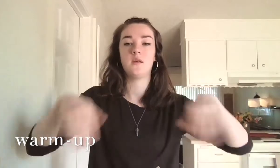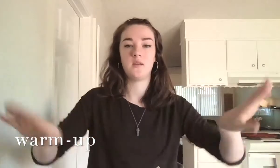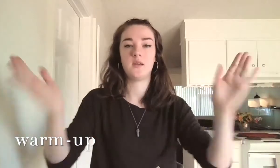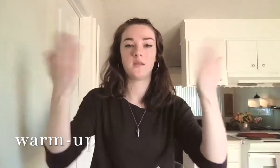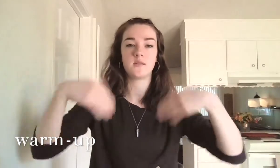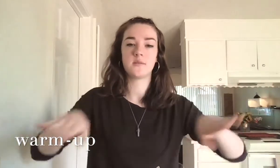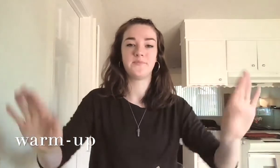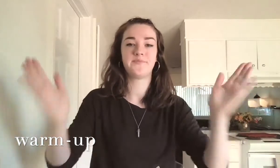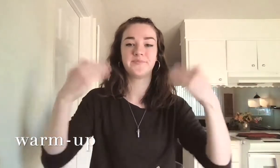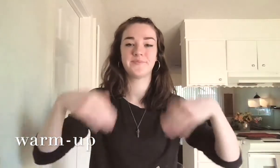Nice.